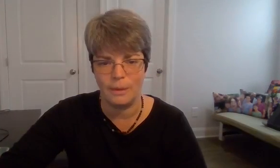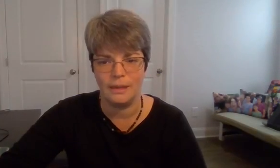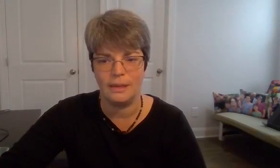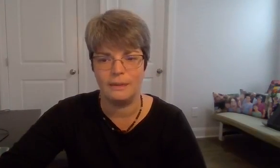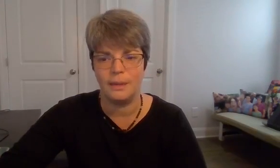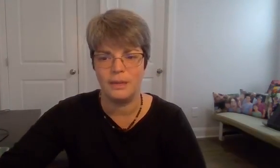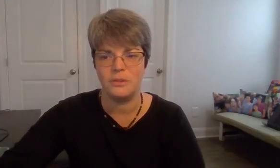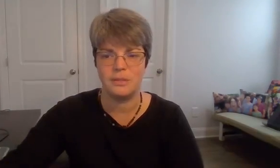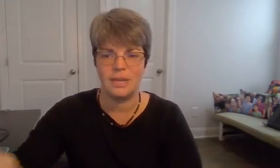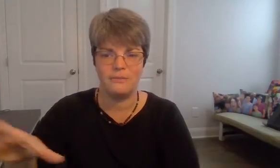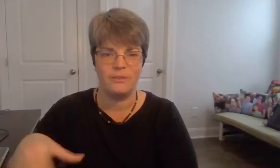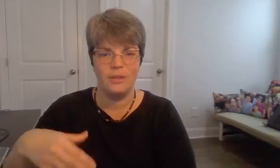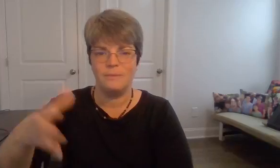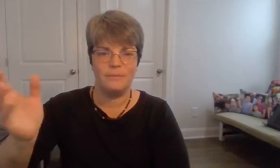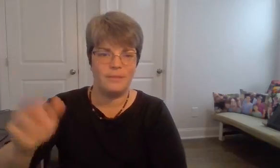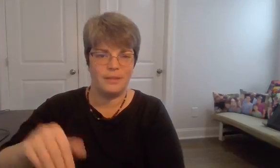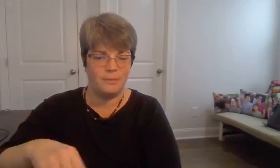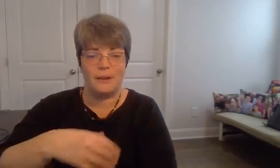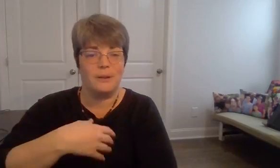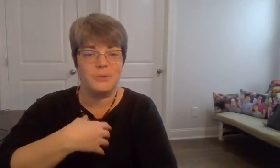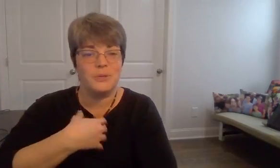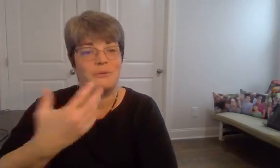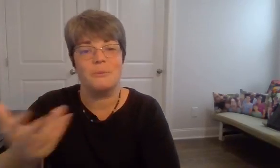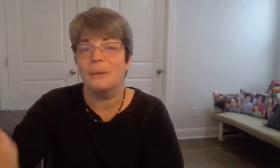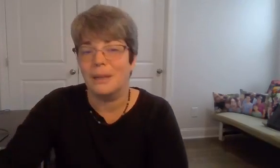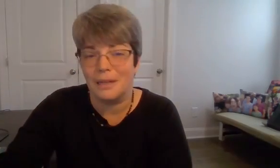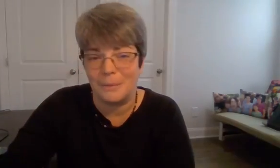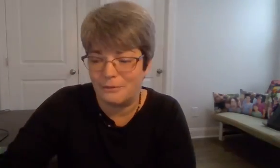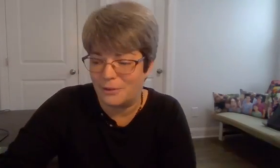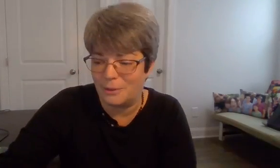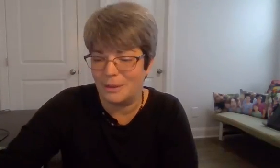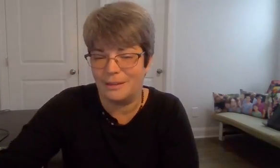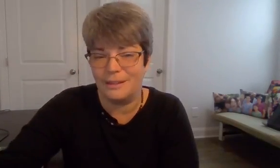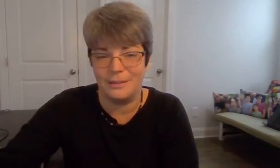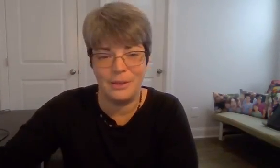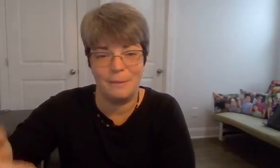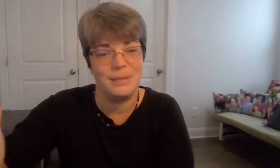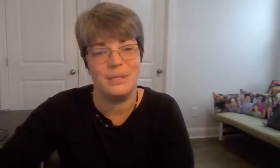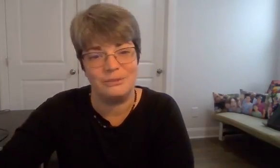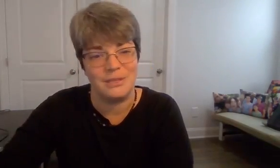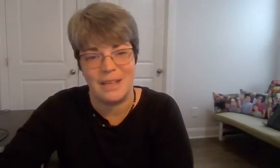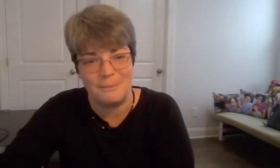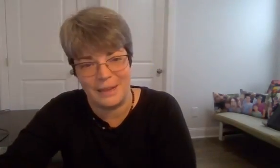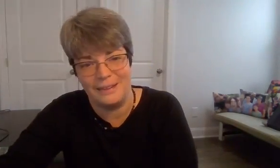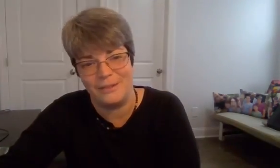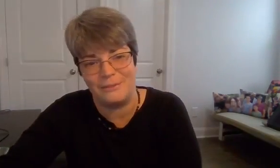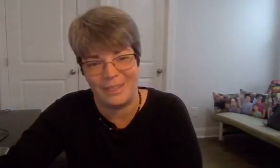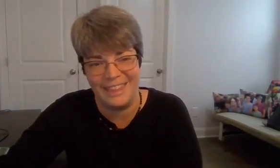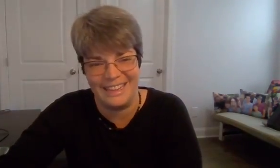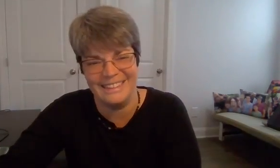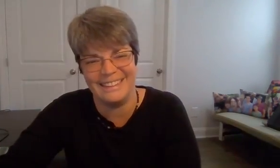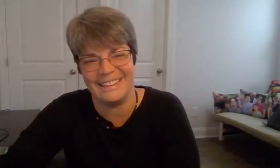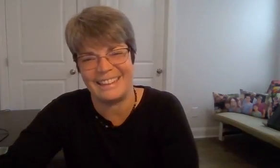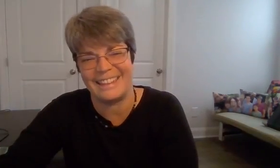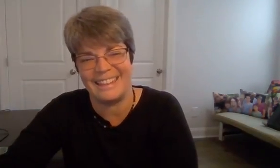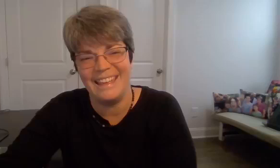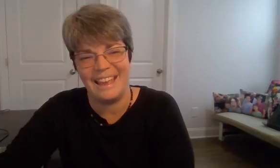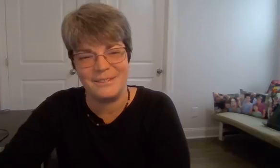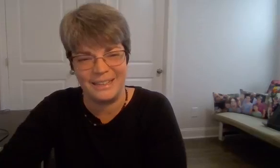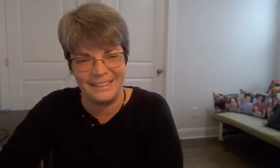me. I know this is kind of I don't know, it was awkward for me. It might not have been for you, but looking at myself is not my favorite thing. I wish I could